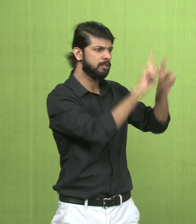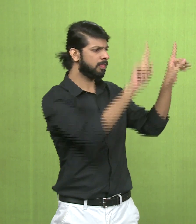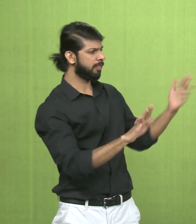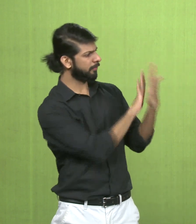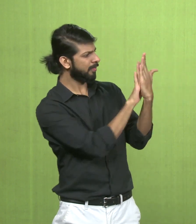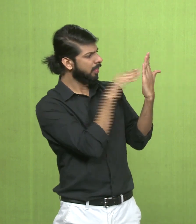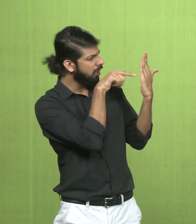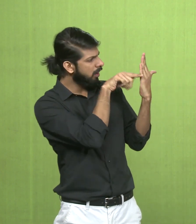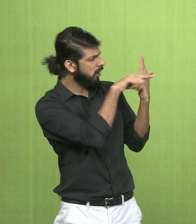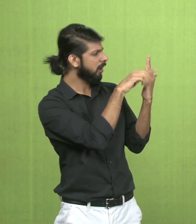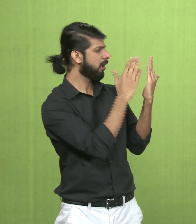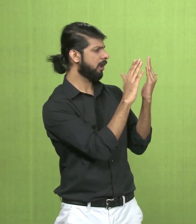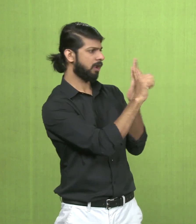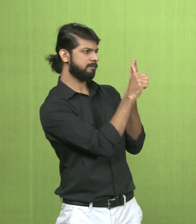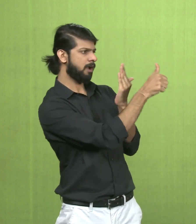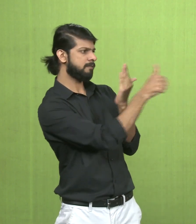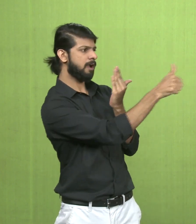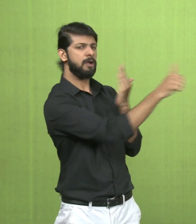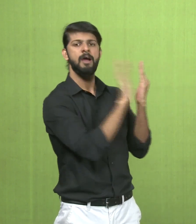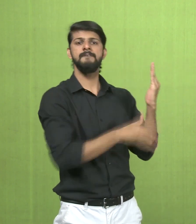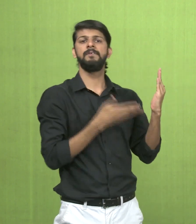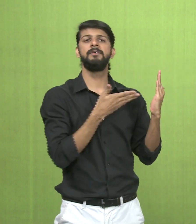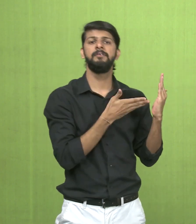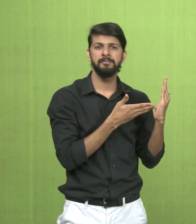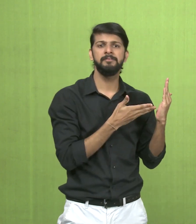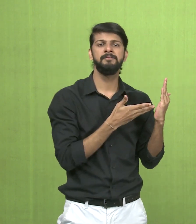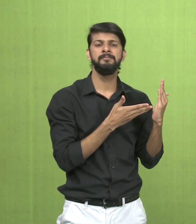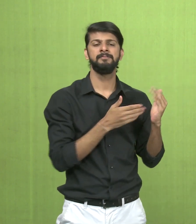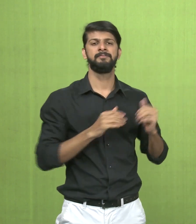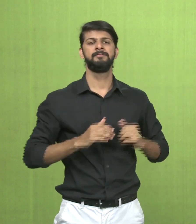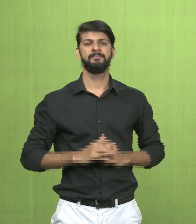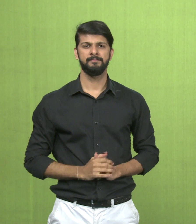giving a 3D kind of an effect in a 2-dimensional surface.